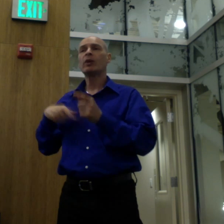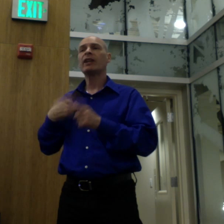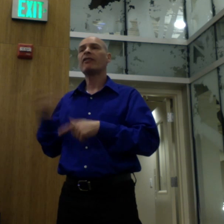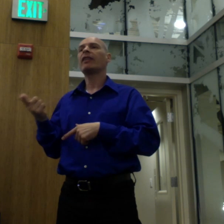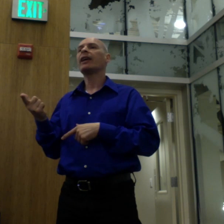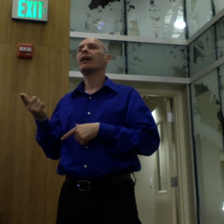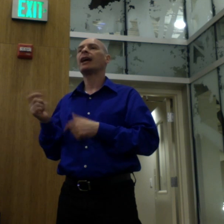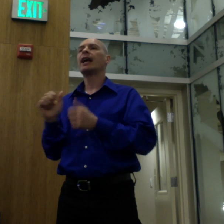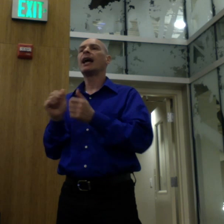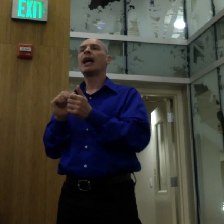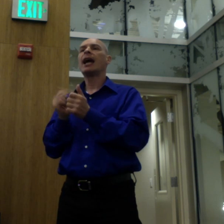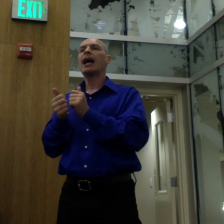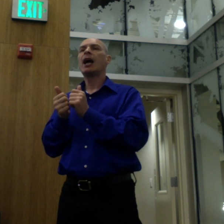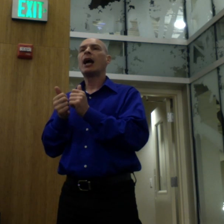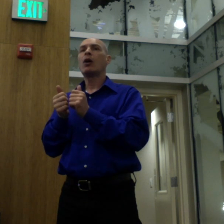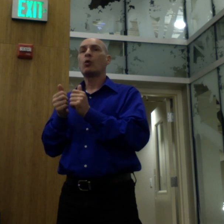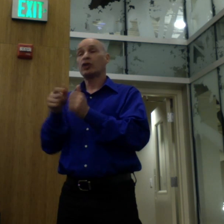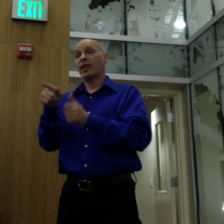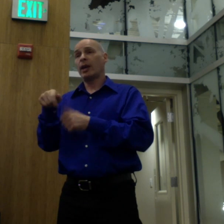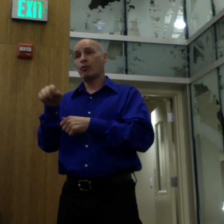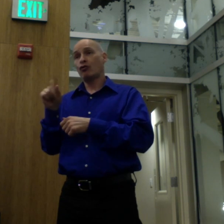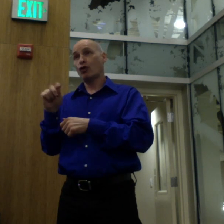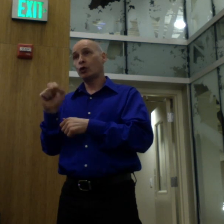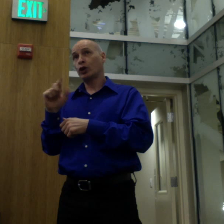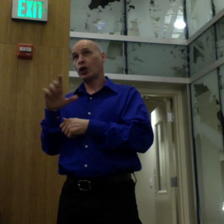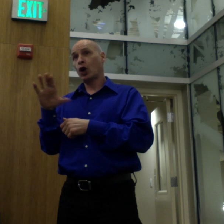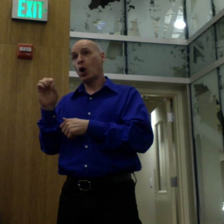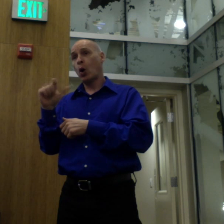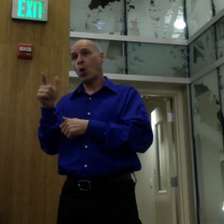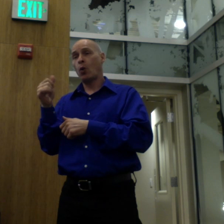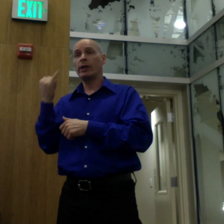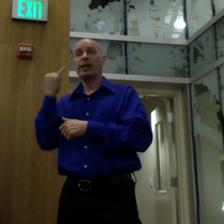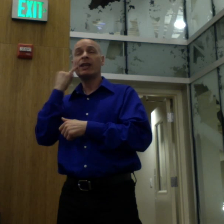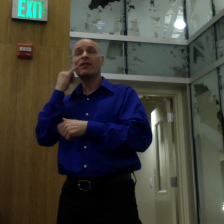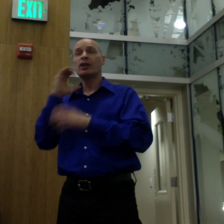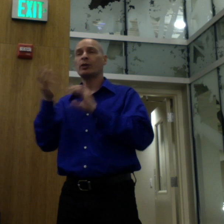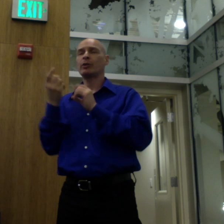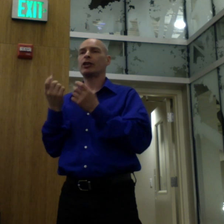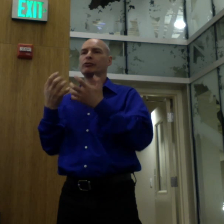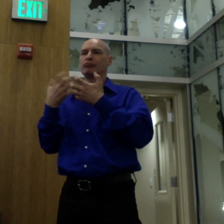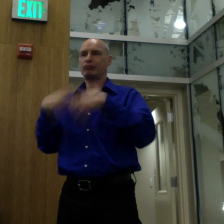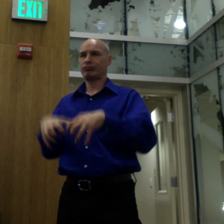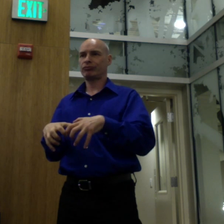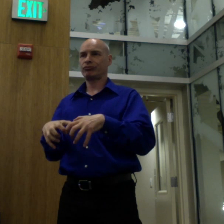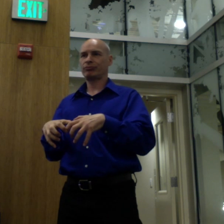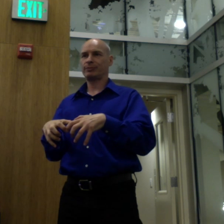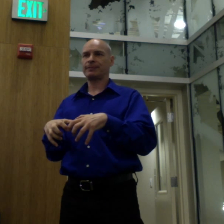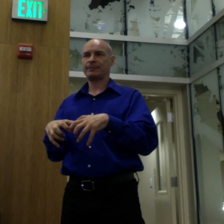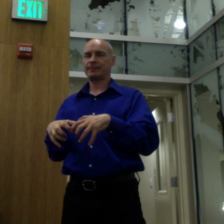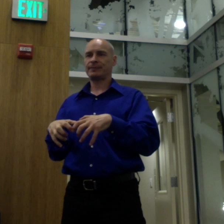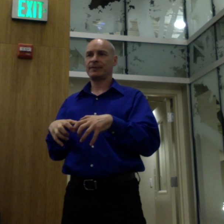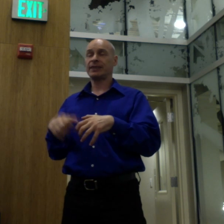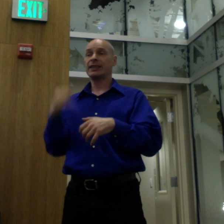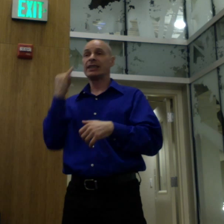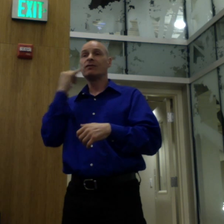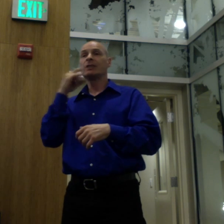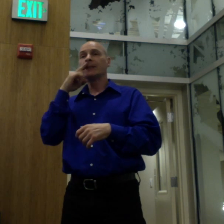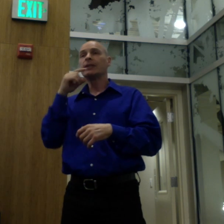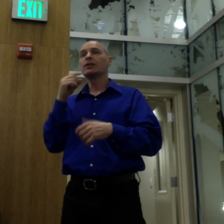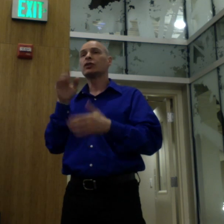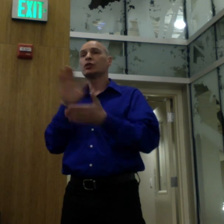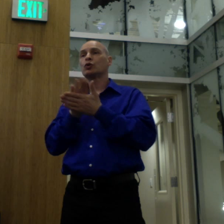their protocol for when communication goes down? If your kids are at school,